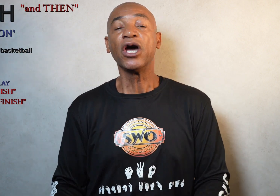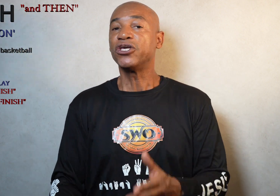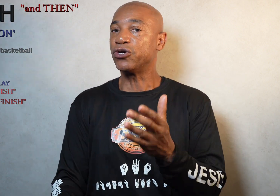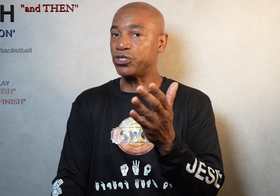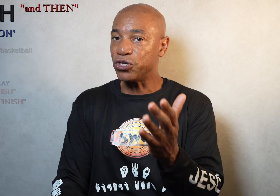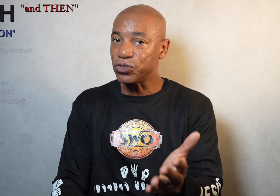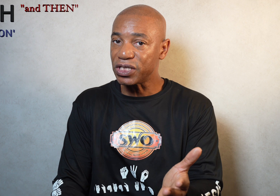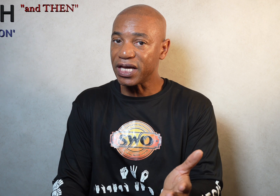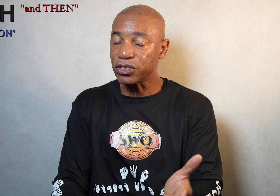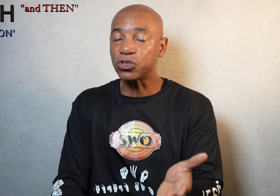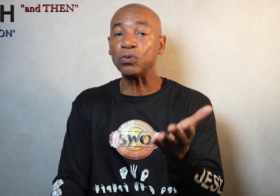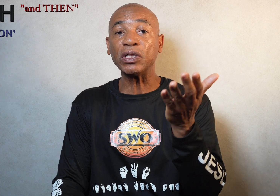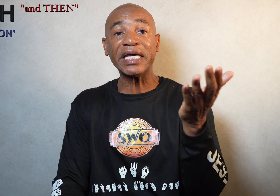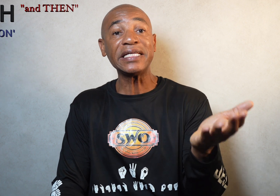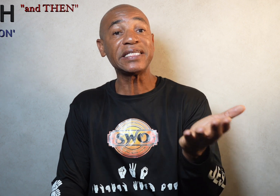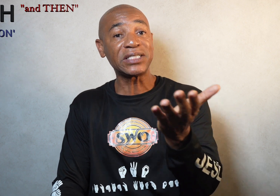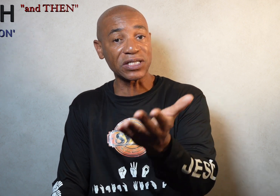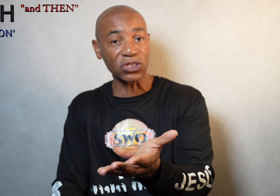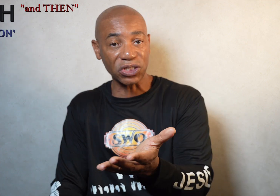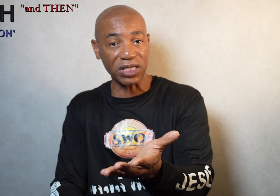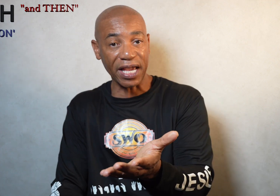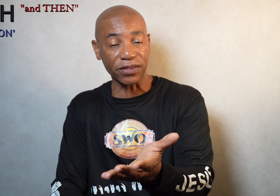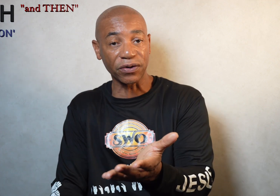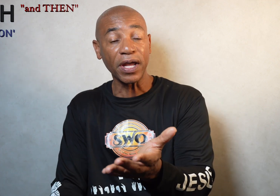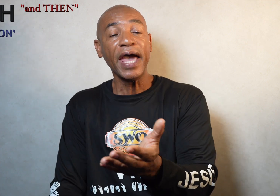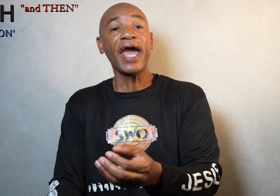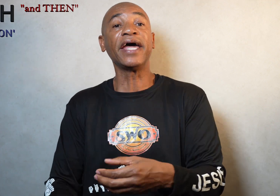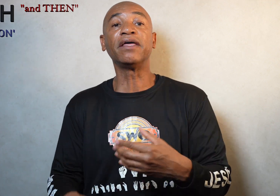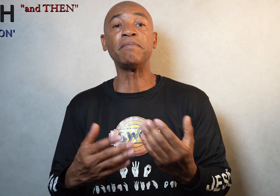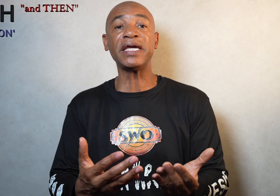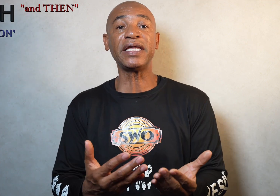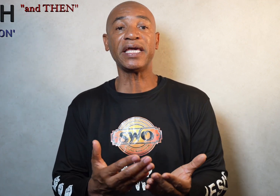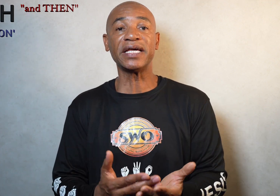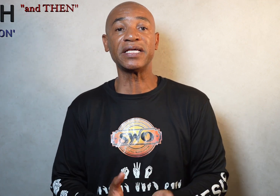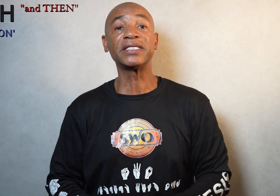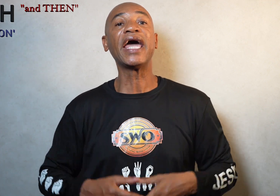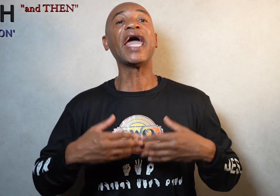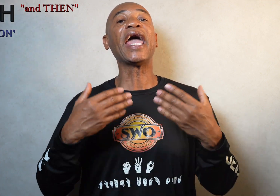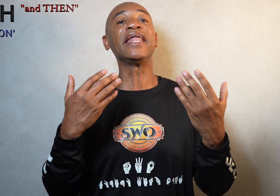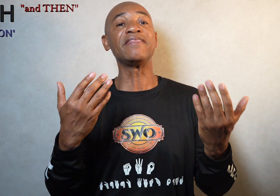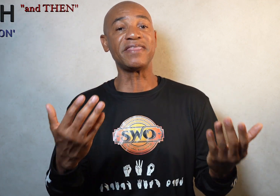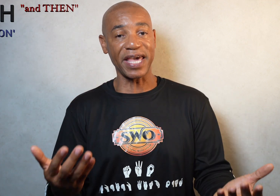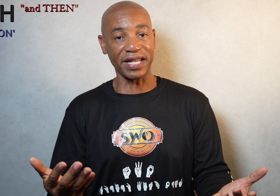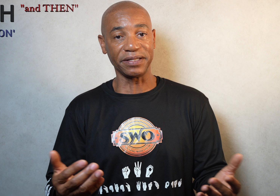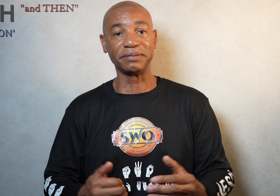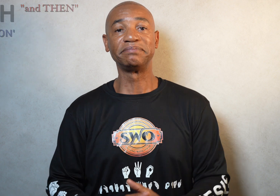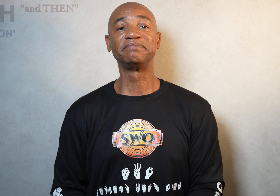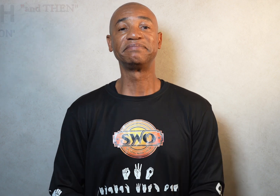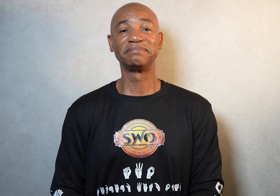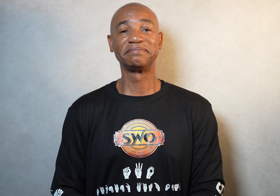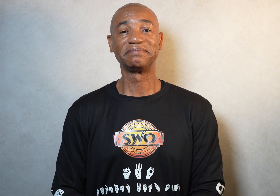You're using it to link these sentences together, and the meaning is, and then.